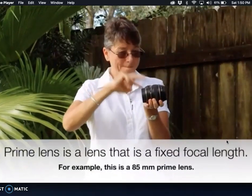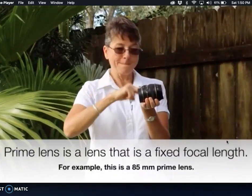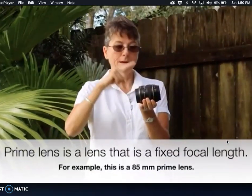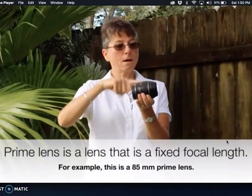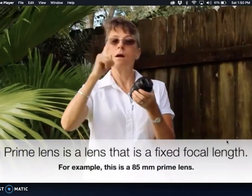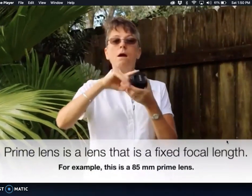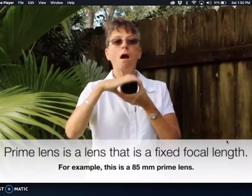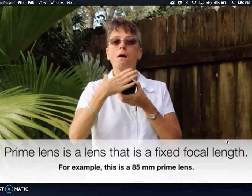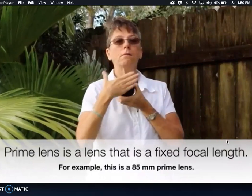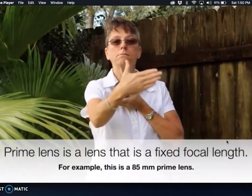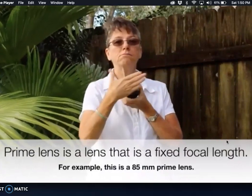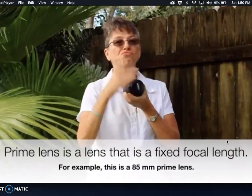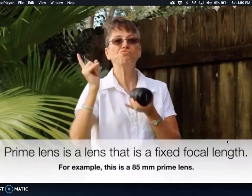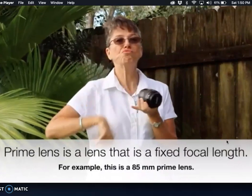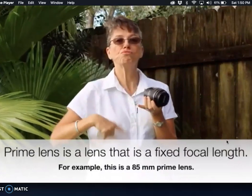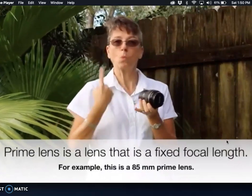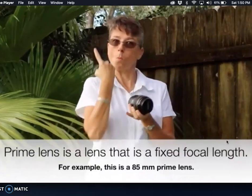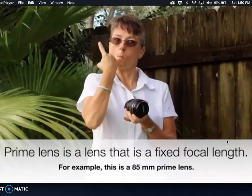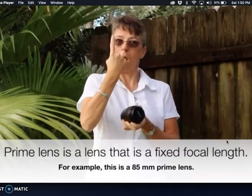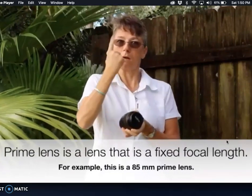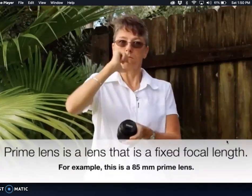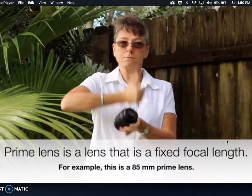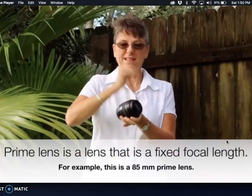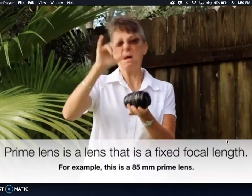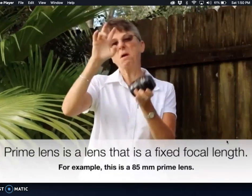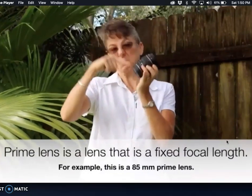This type of lens is called a prime lens. It has a fixed focal length.